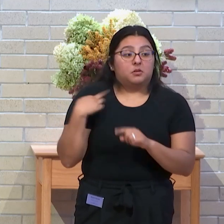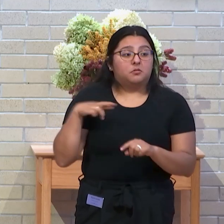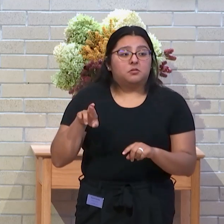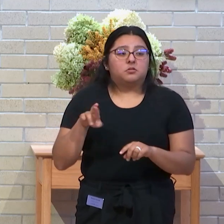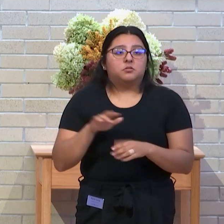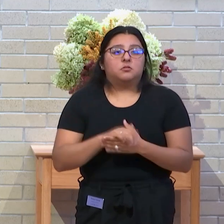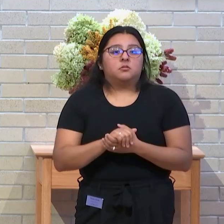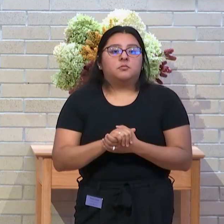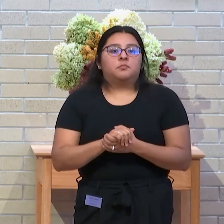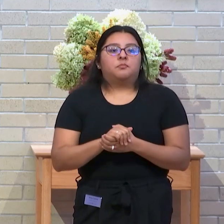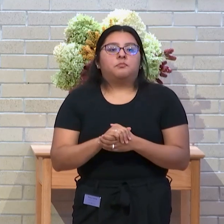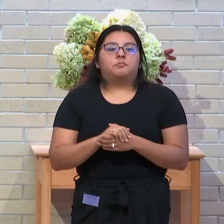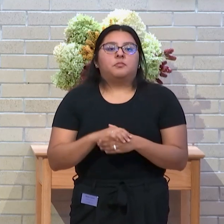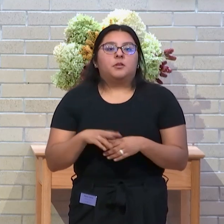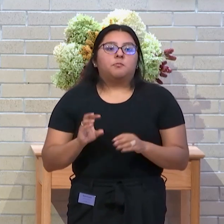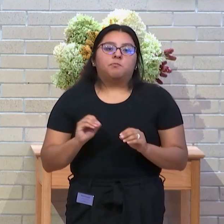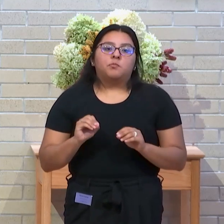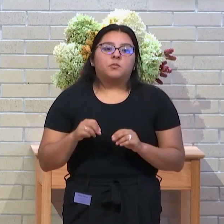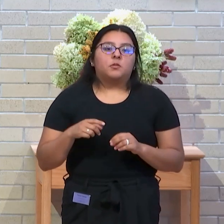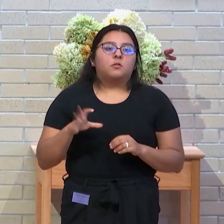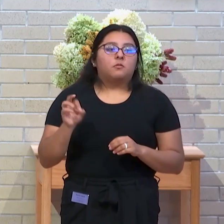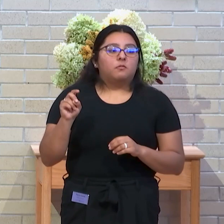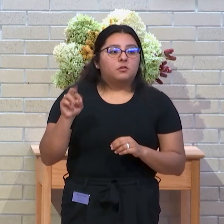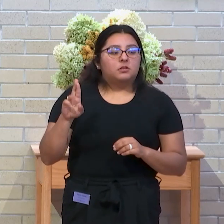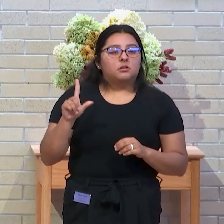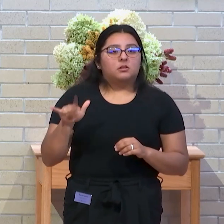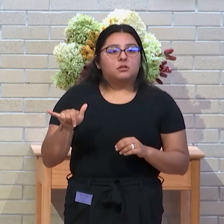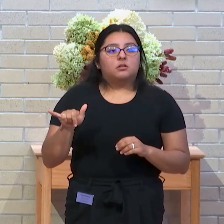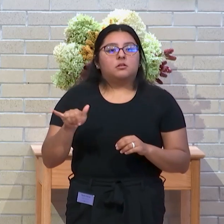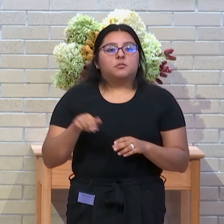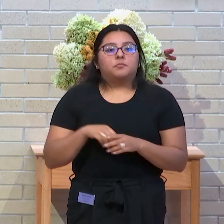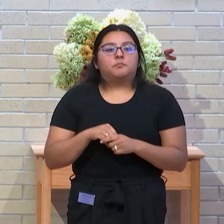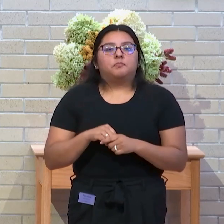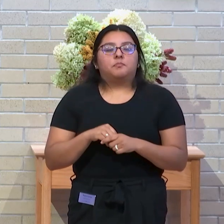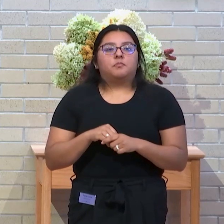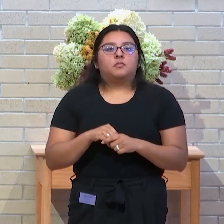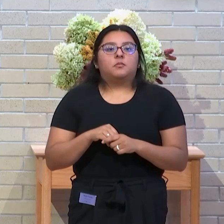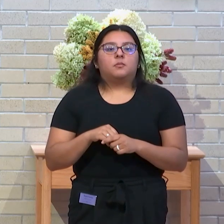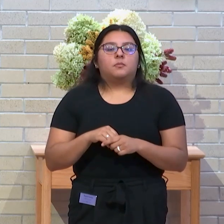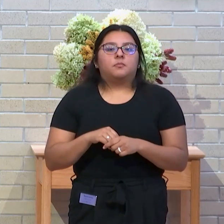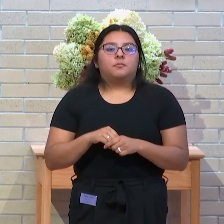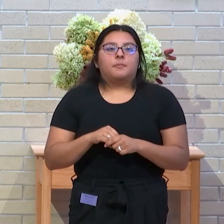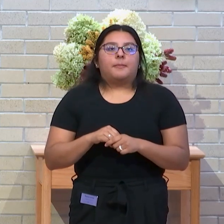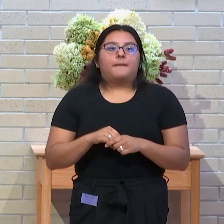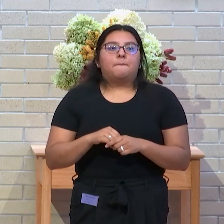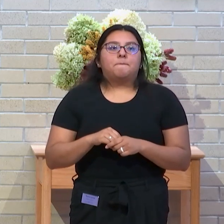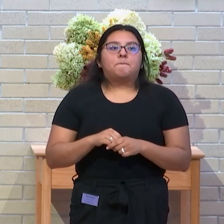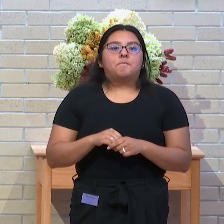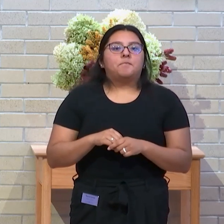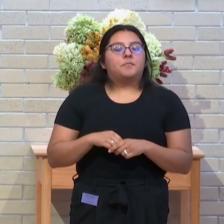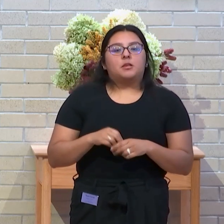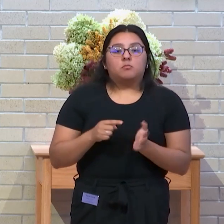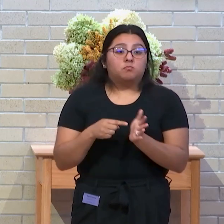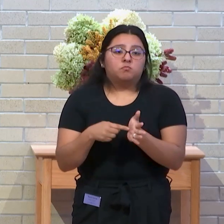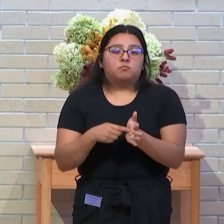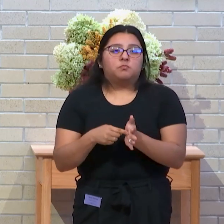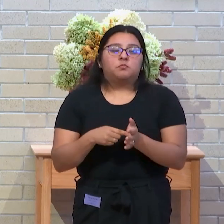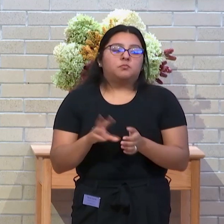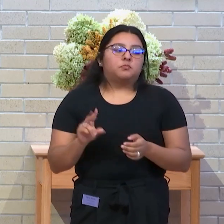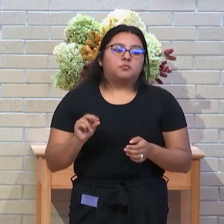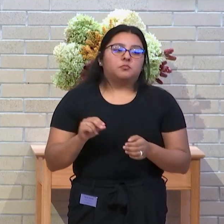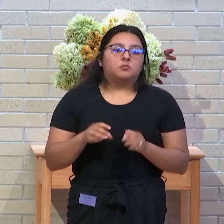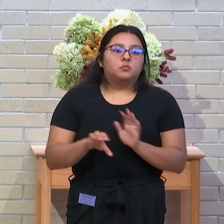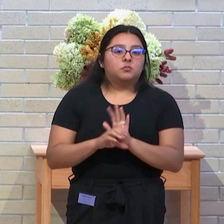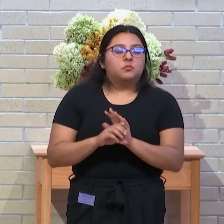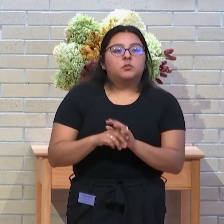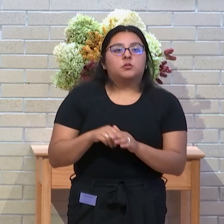and no fertility. Because of this, I don't have any pictures of the Kachina dance, or else I would have loved to show you guys. So these are just